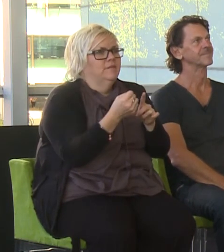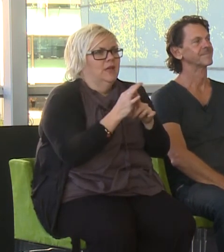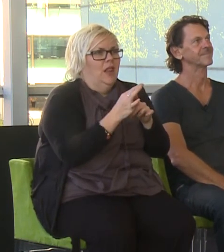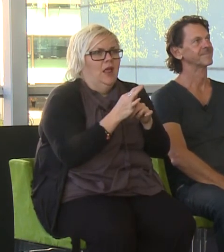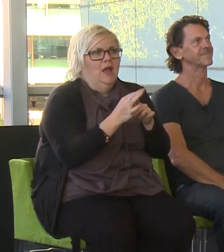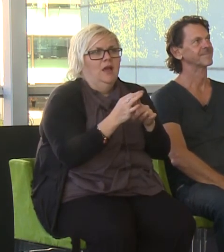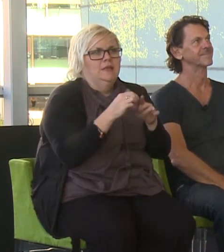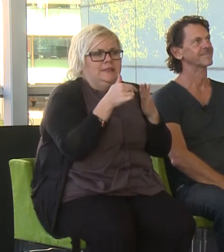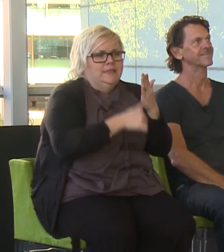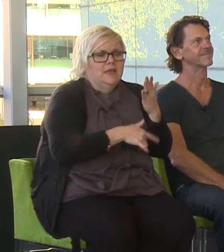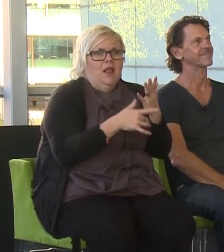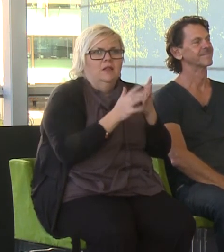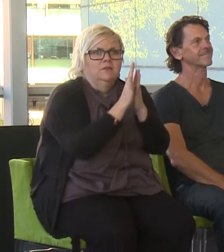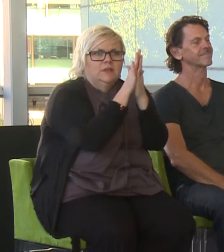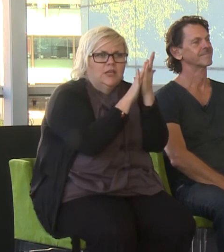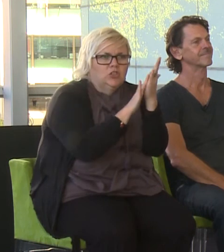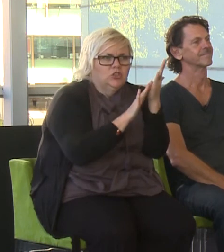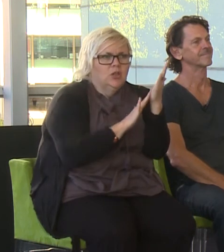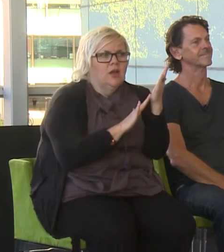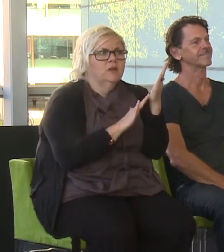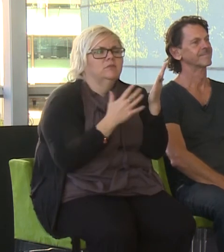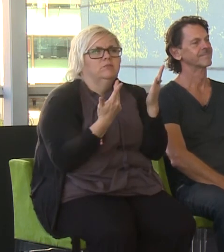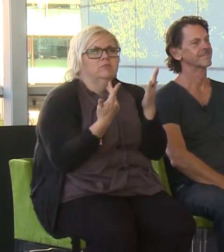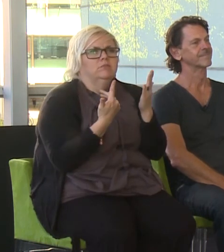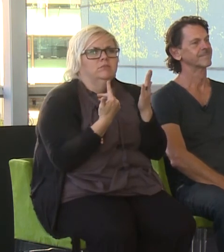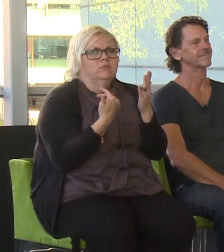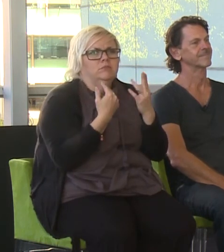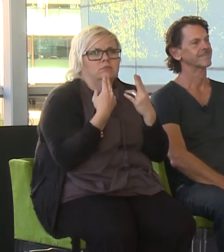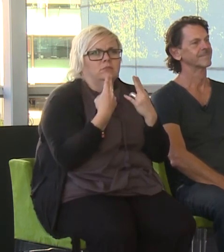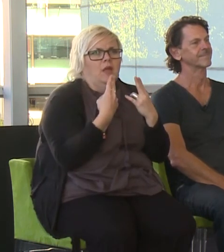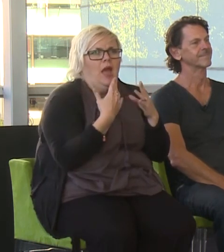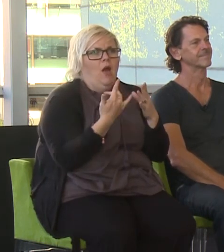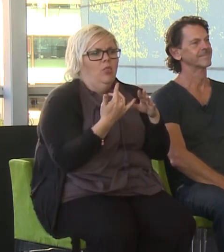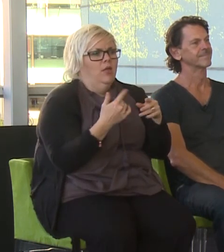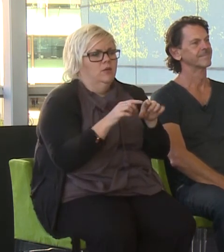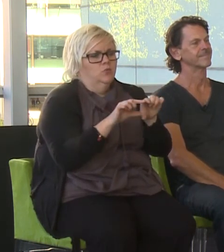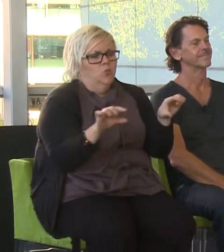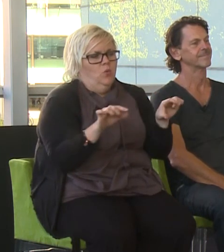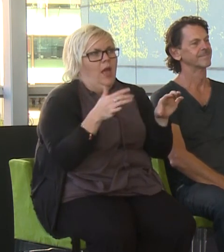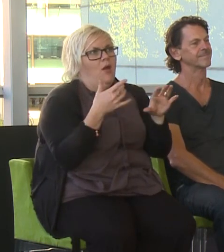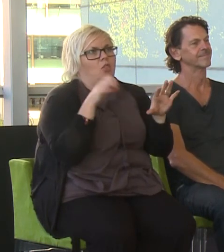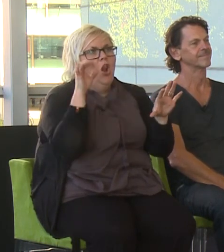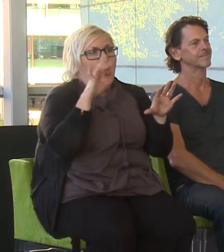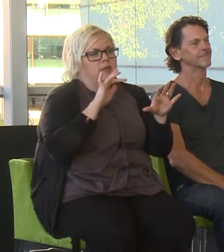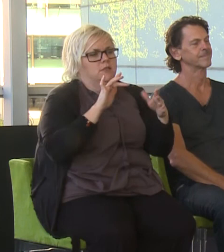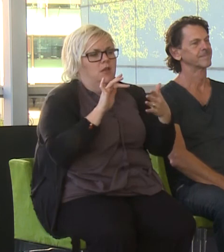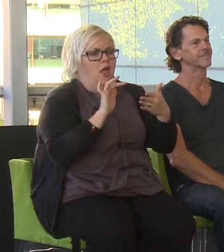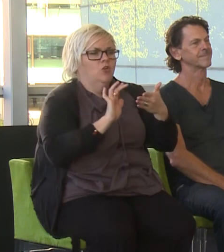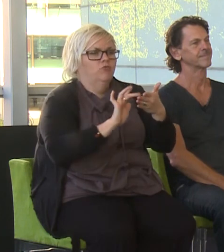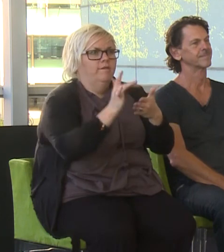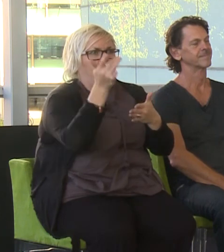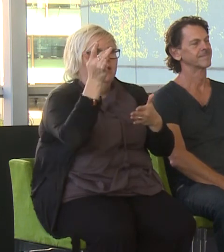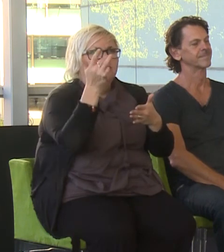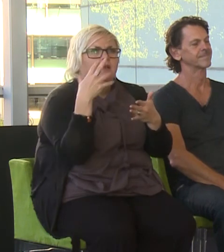detail, texture, the nature of the light reflecting off the sword surface have all been recorded. Now they have an